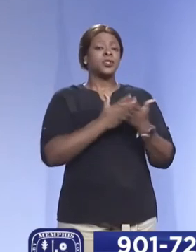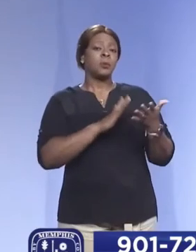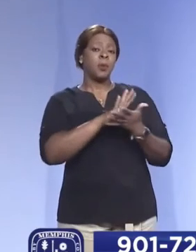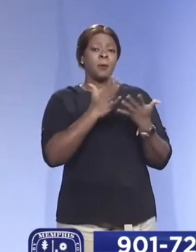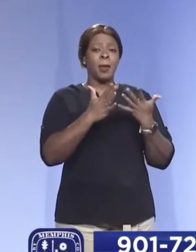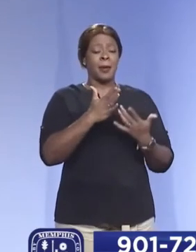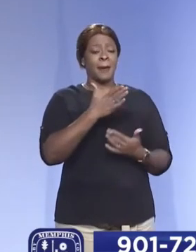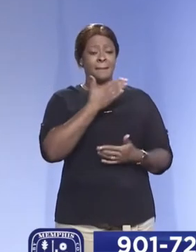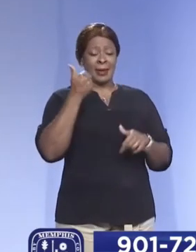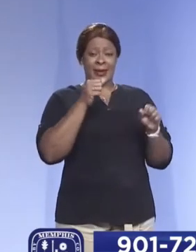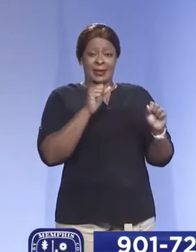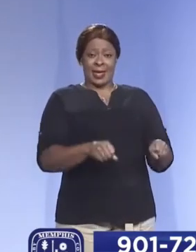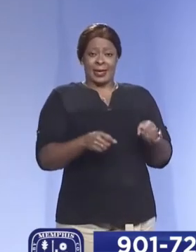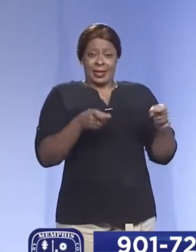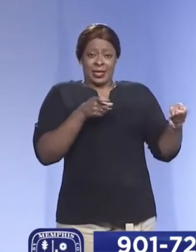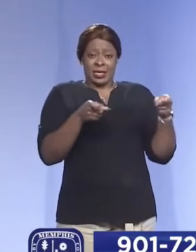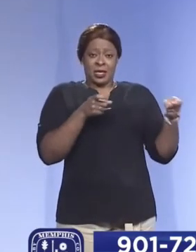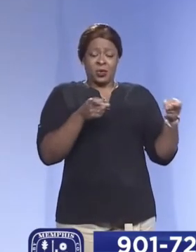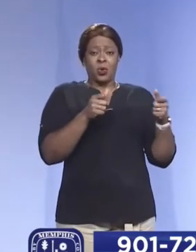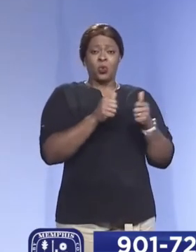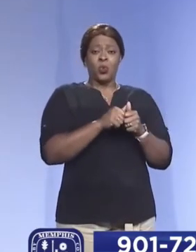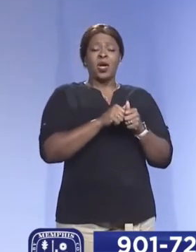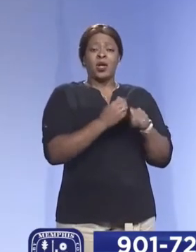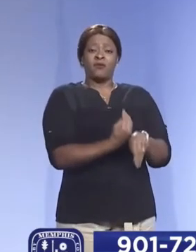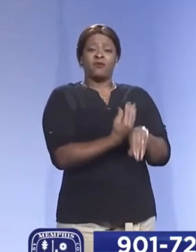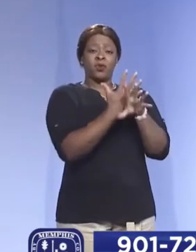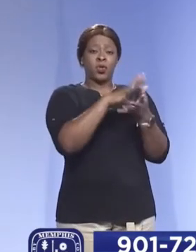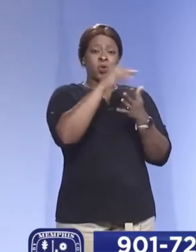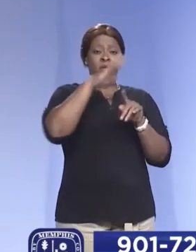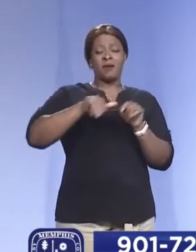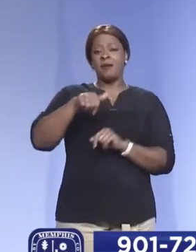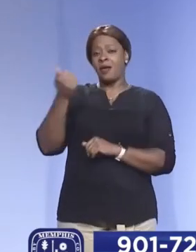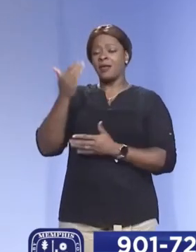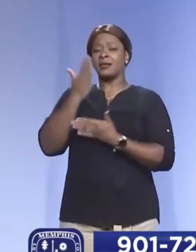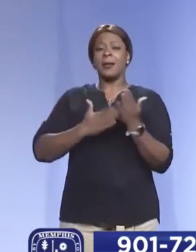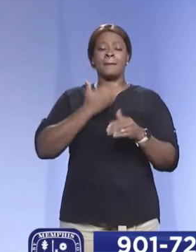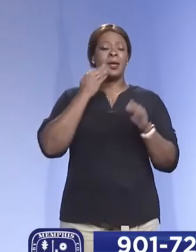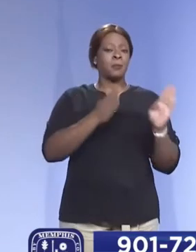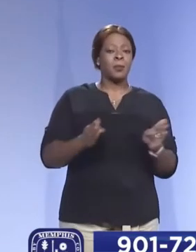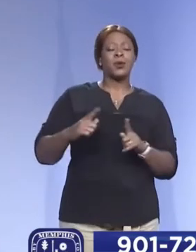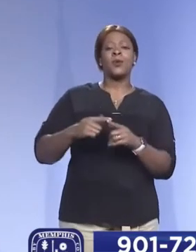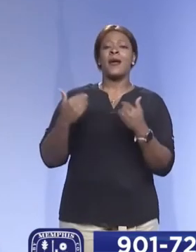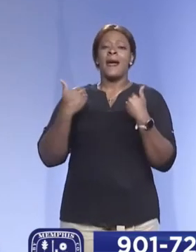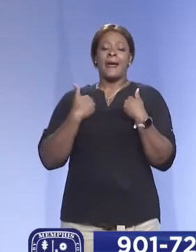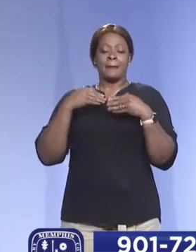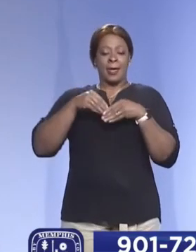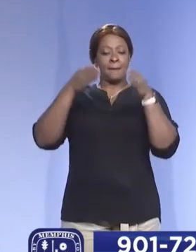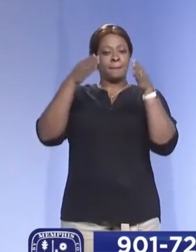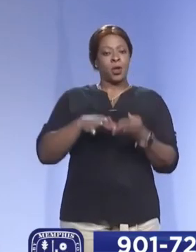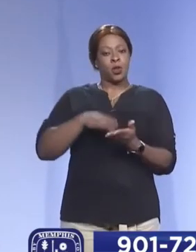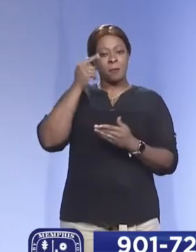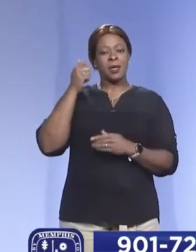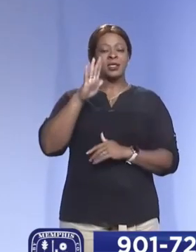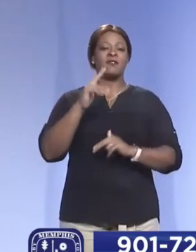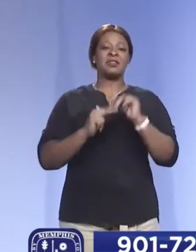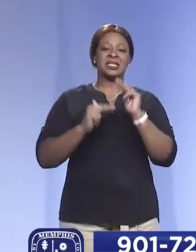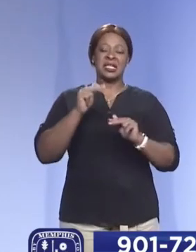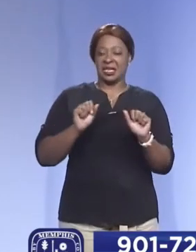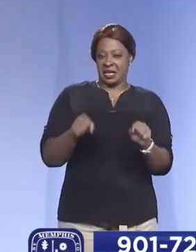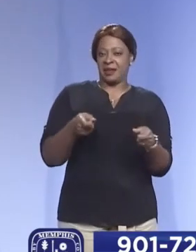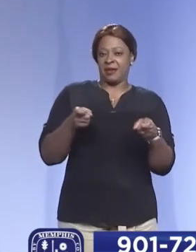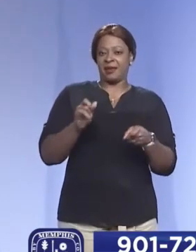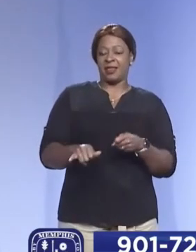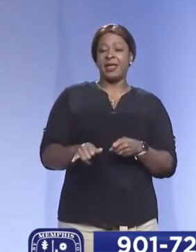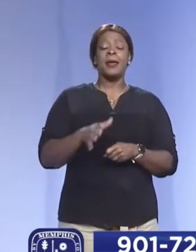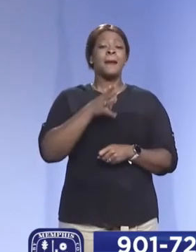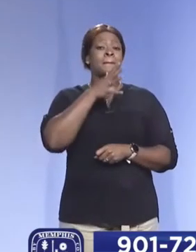be better able to deal with virtual learning than others. Some may be better prepared to have in-person learning because of the facilities. On the